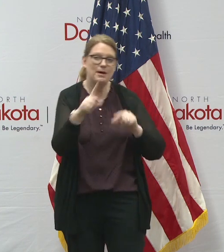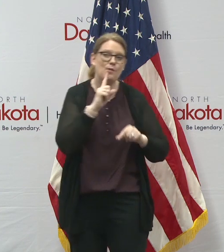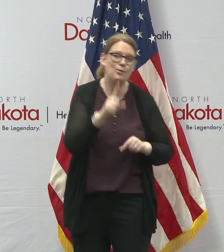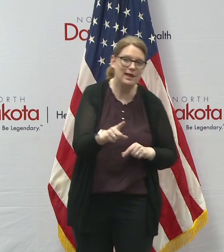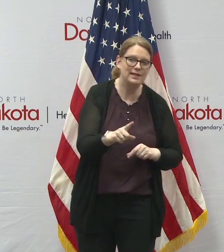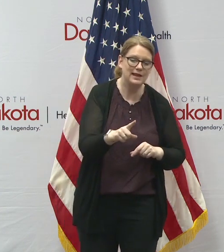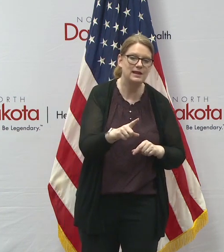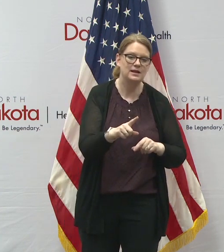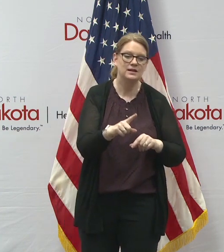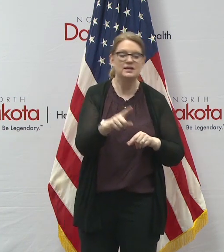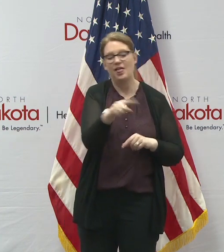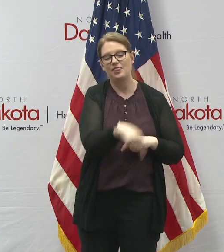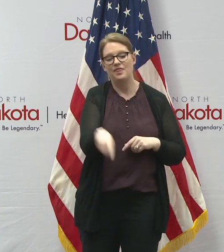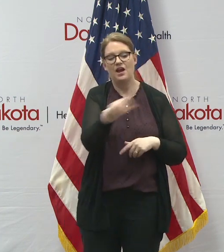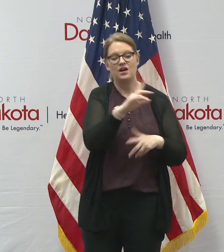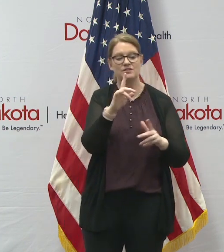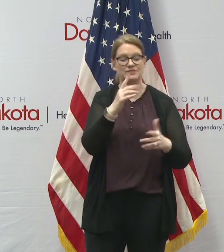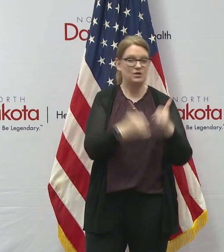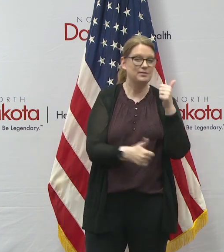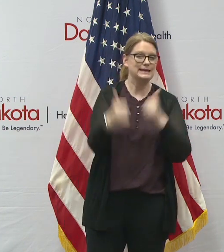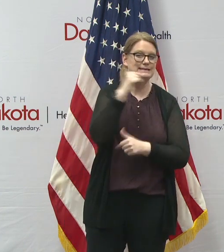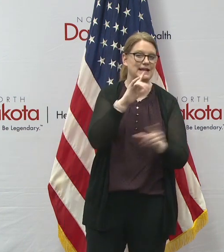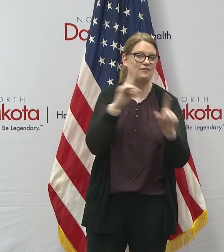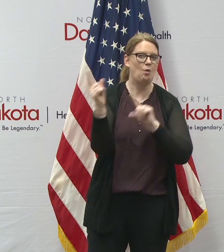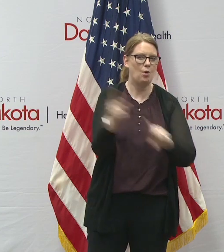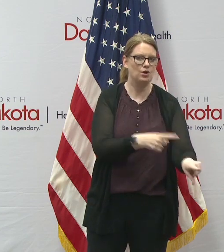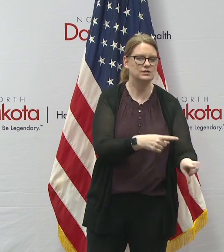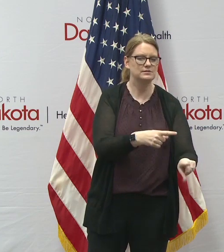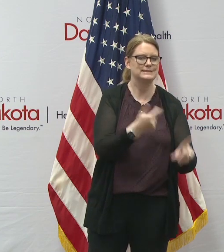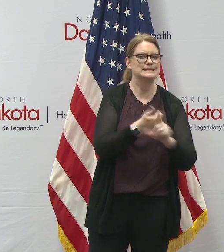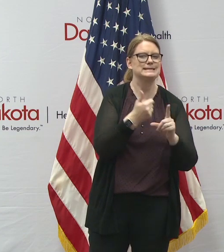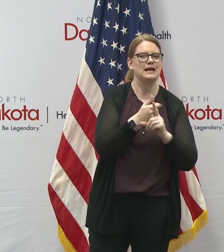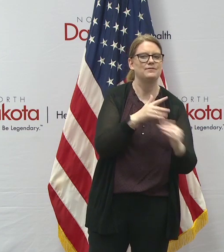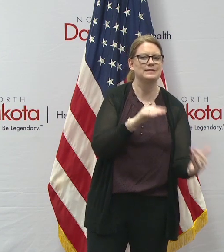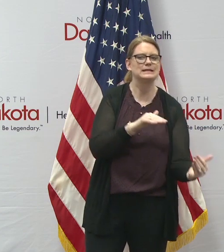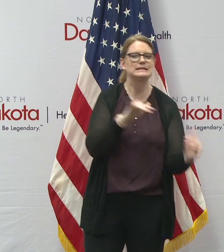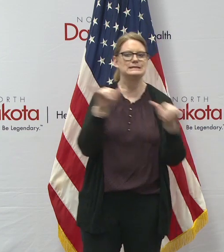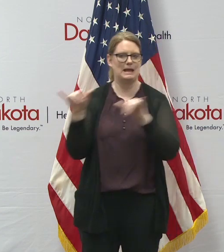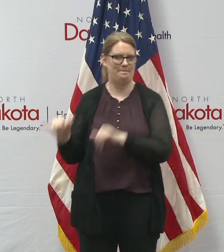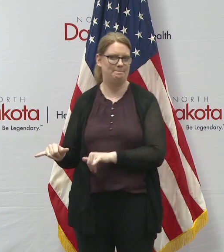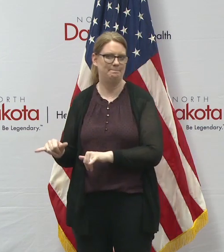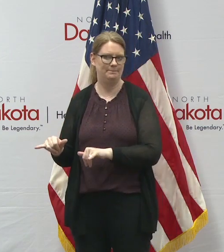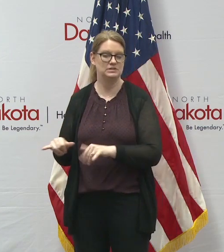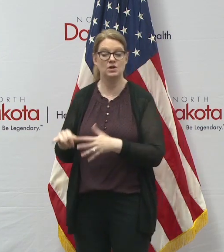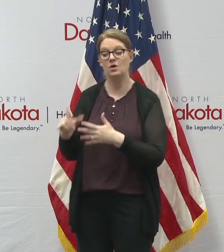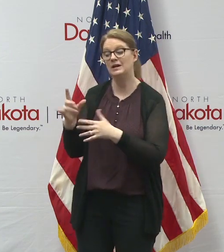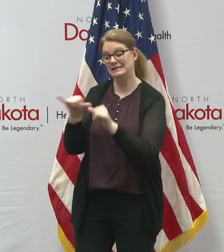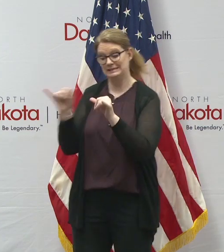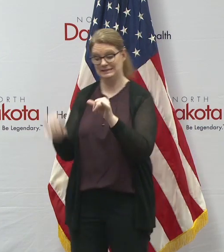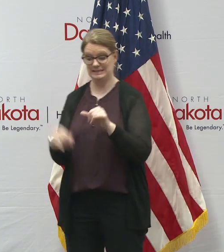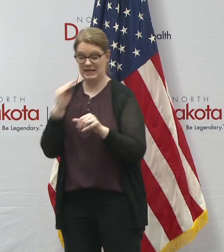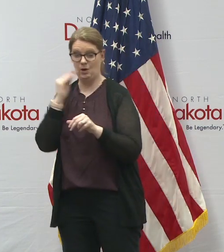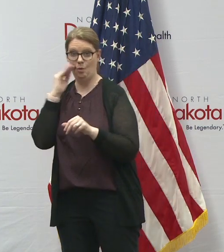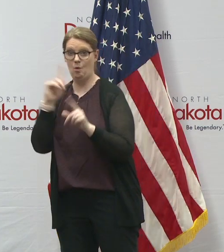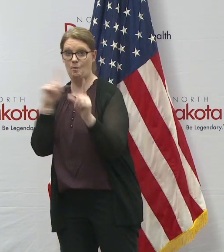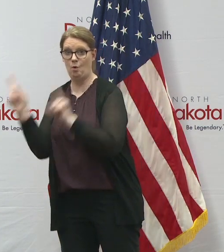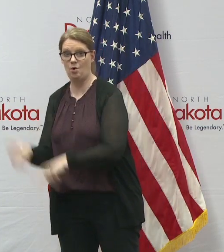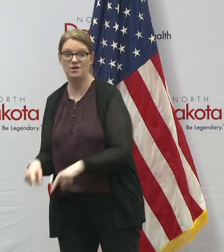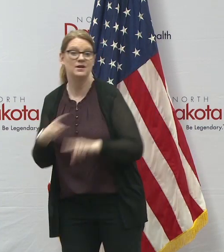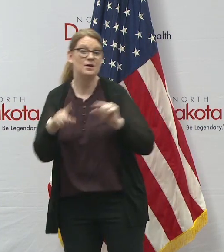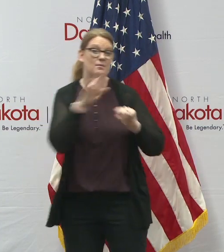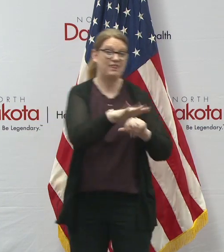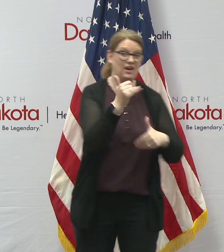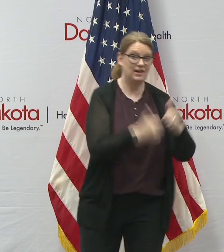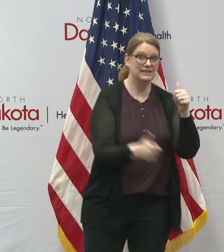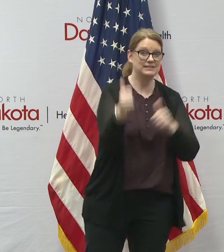functionally equivalent, and I want to make sure people understand that, that they have in place a lot of